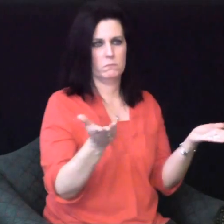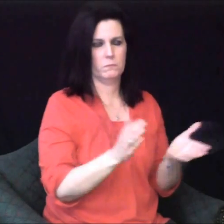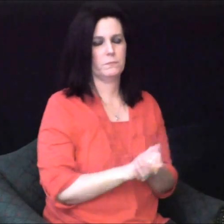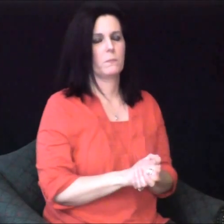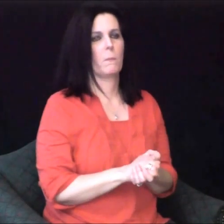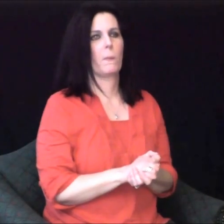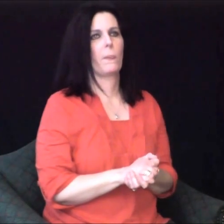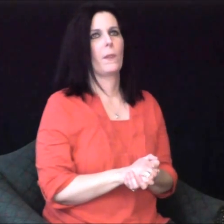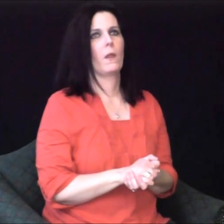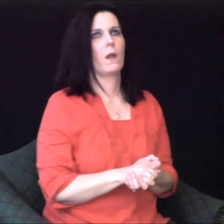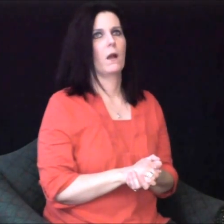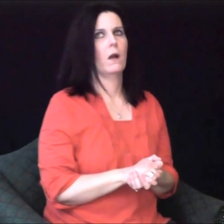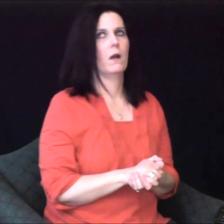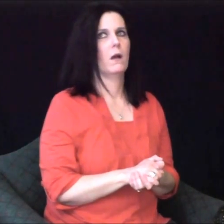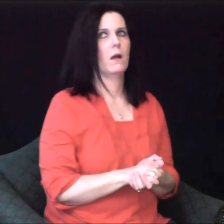school.